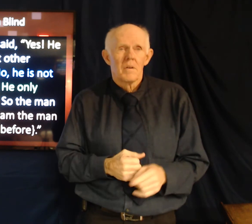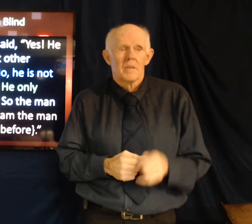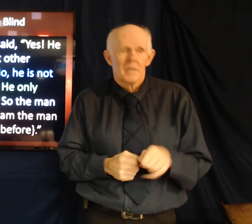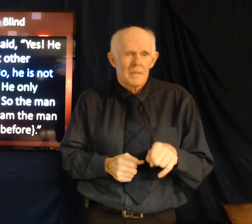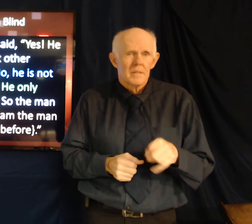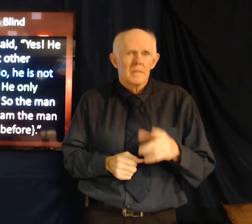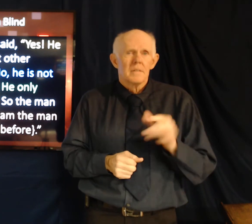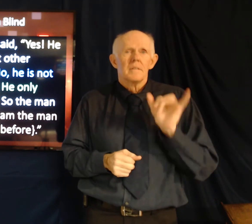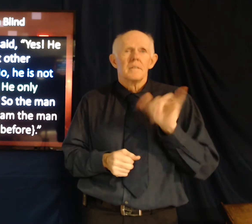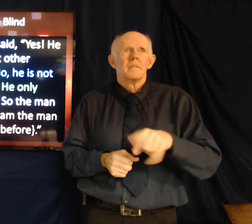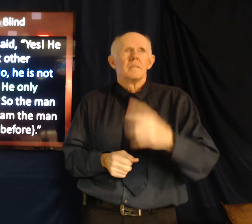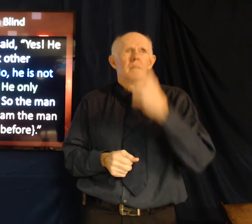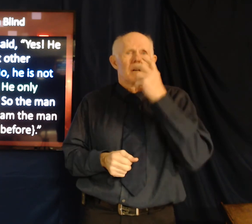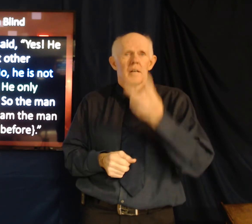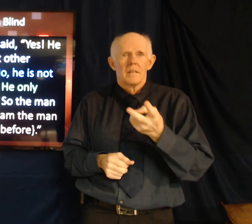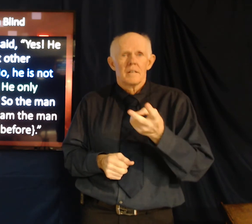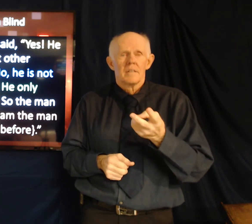I am the man that was blind before.